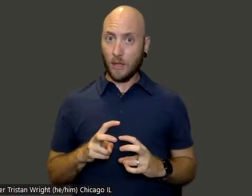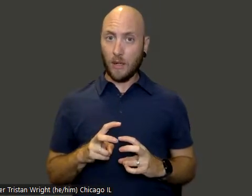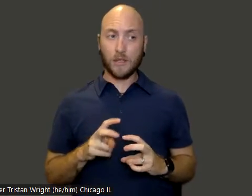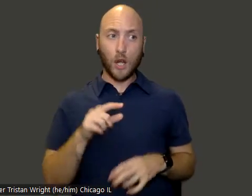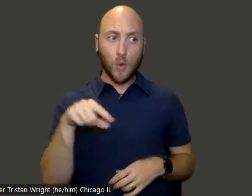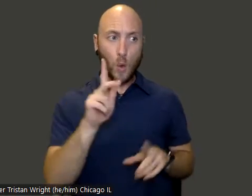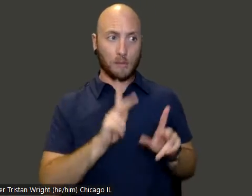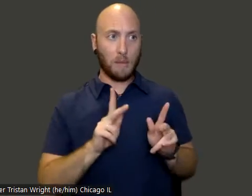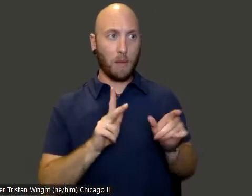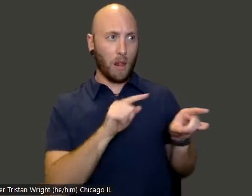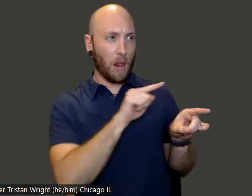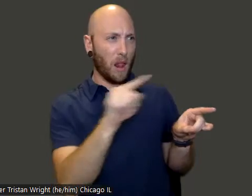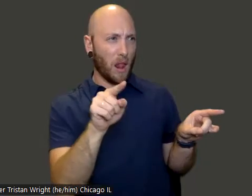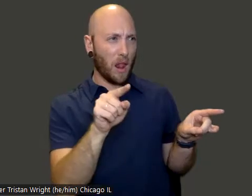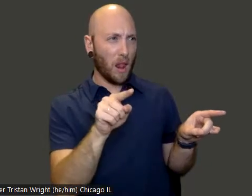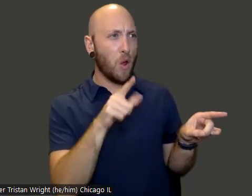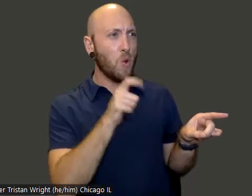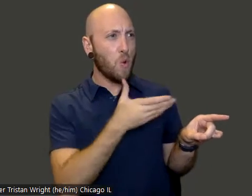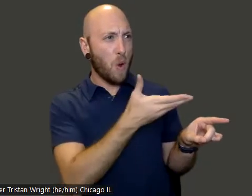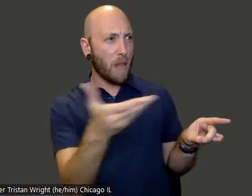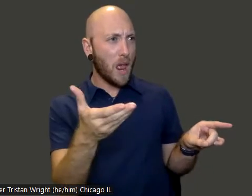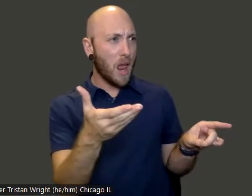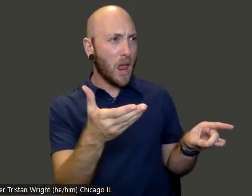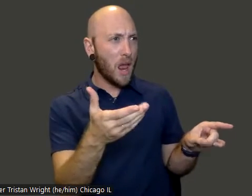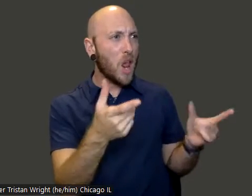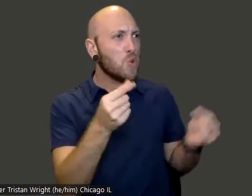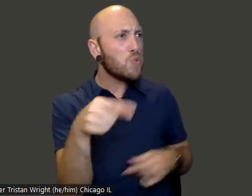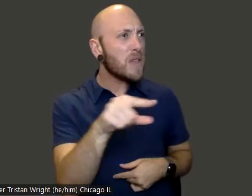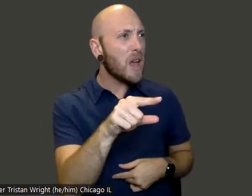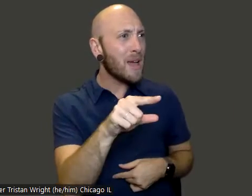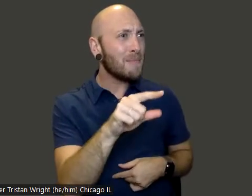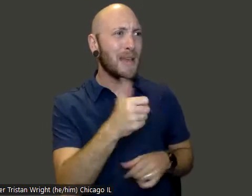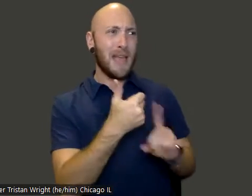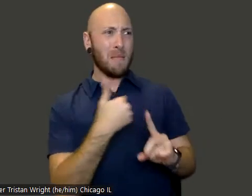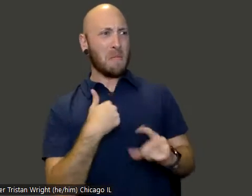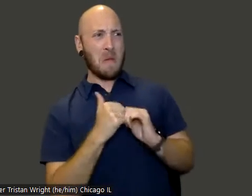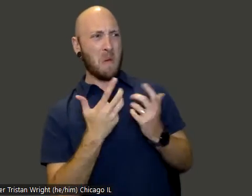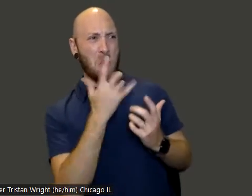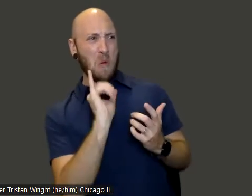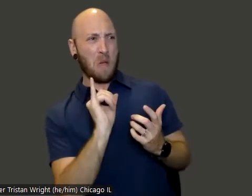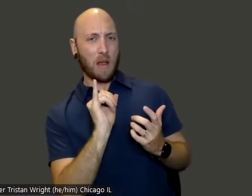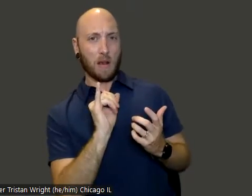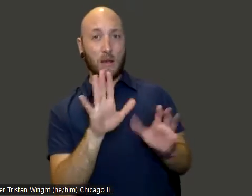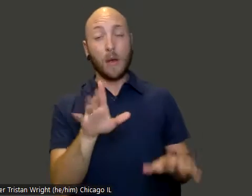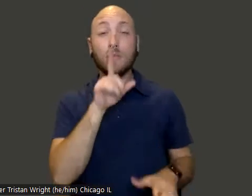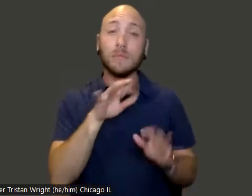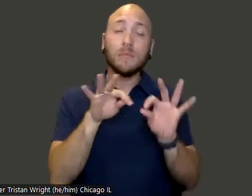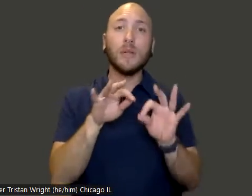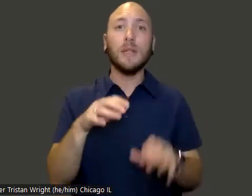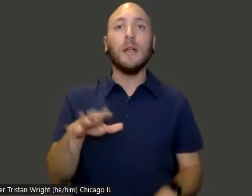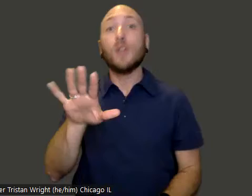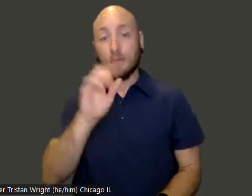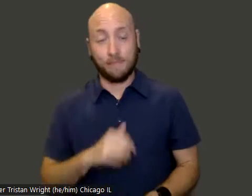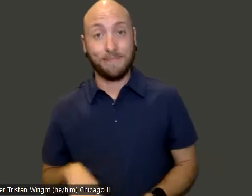it is really, really monumental to my recovery, because it's really easy for me to talk about somebody